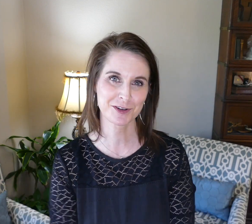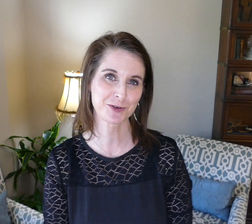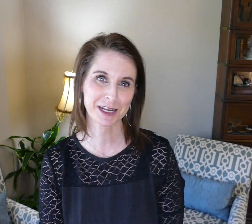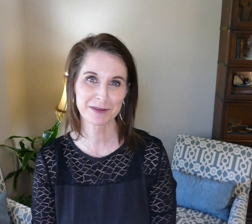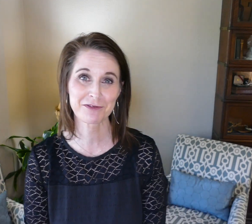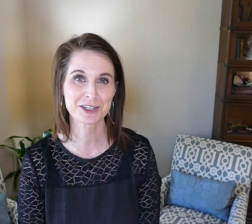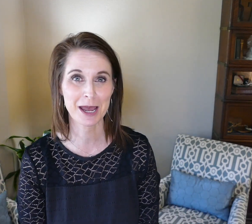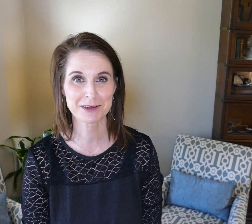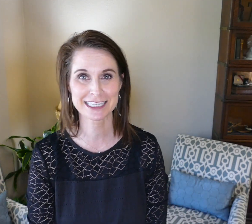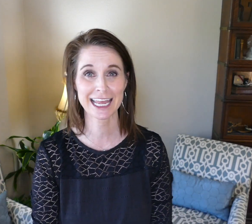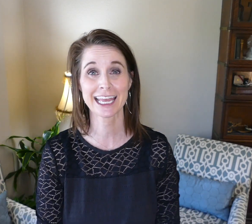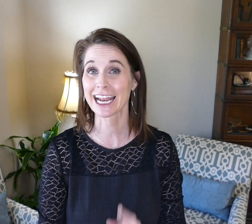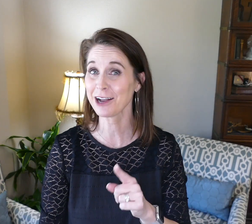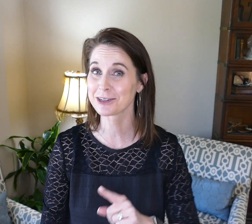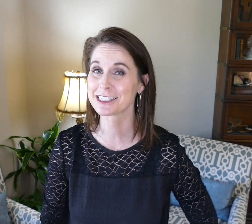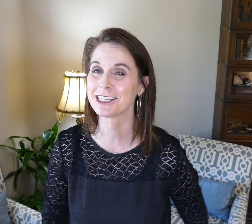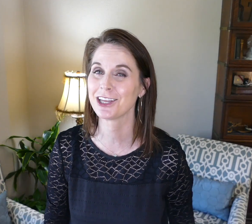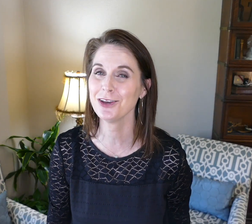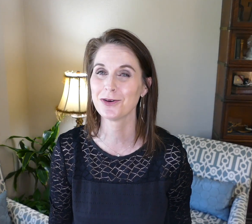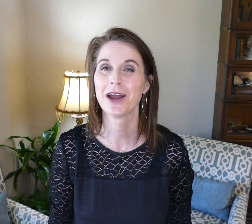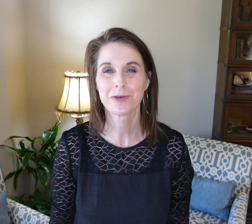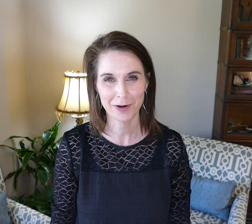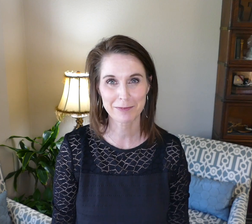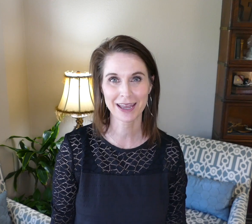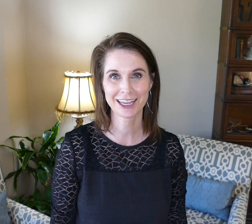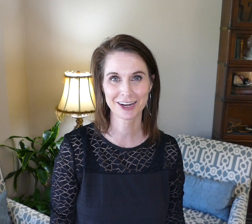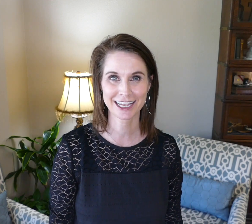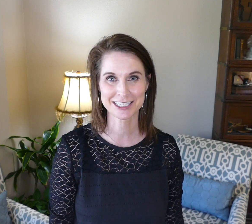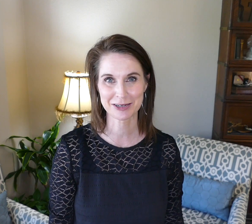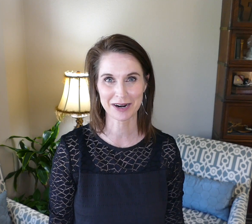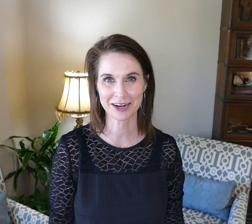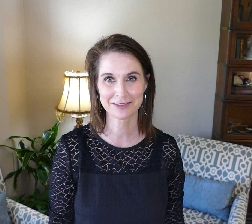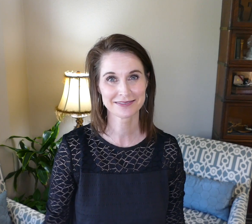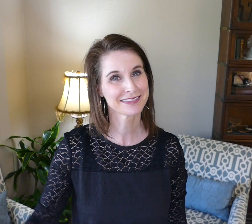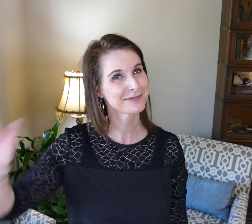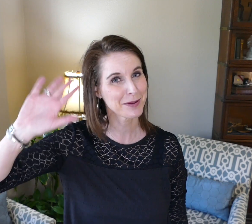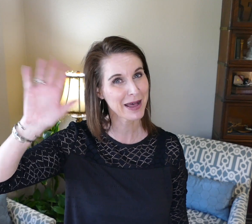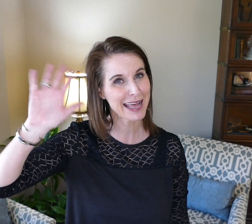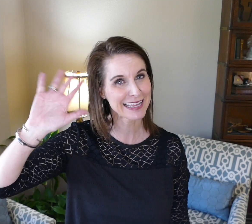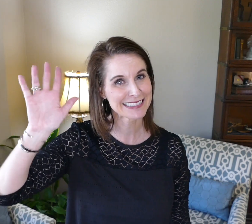joining me for chapel today, and I will see you right back here again tomorrow. Bye-bye.